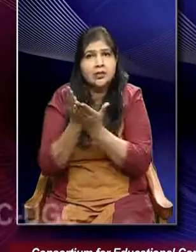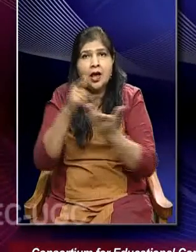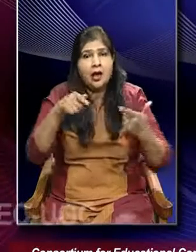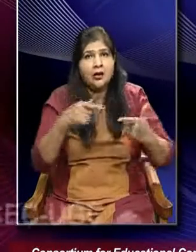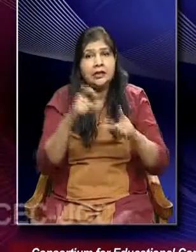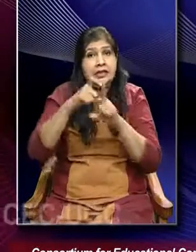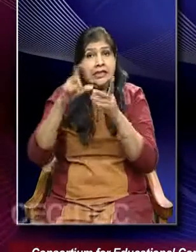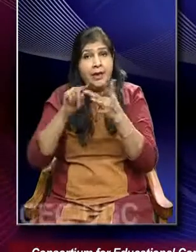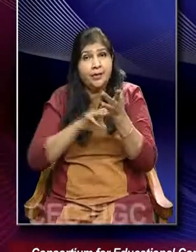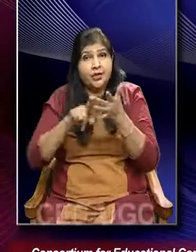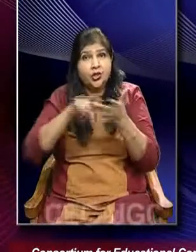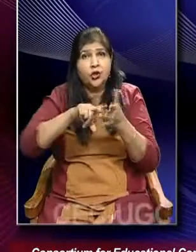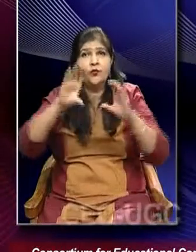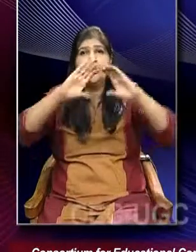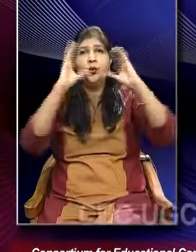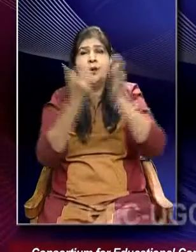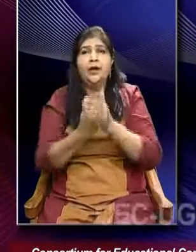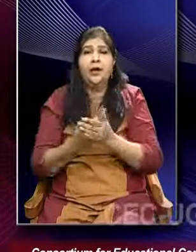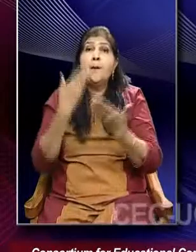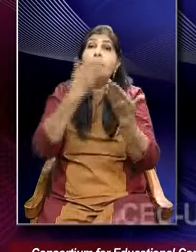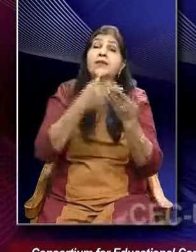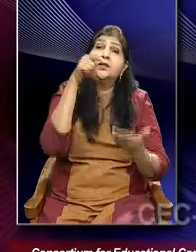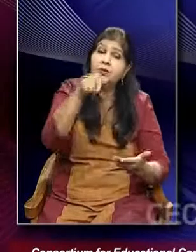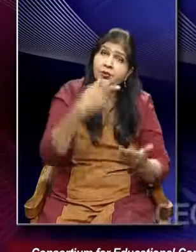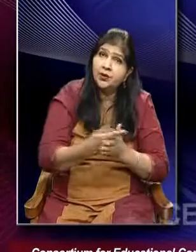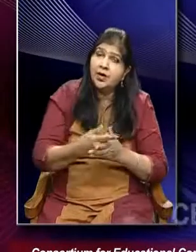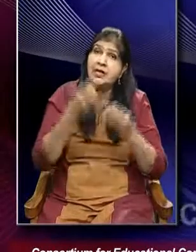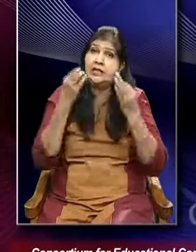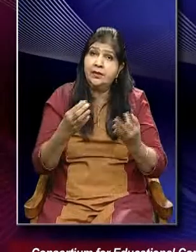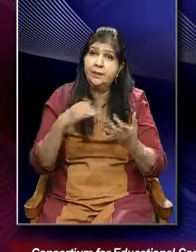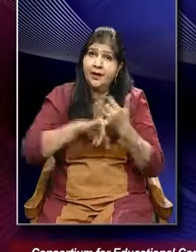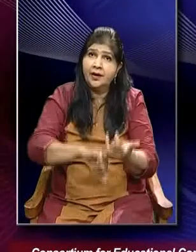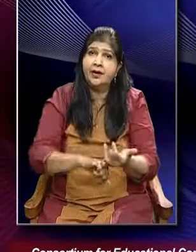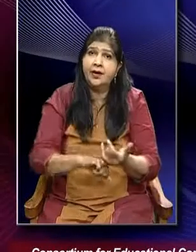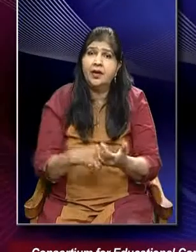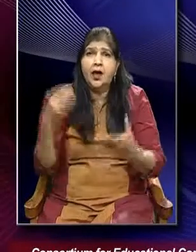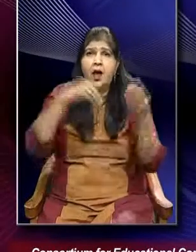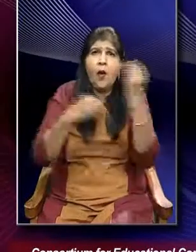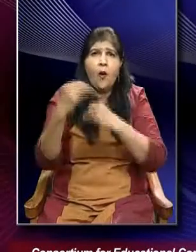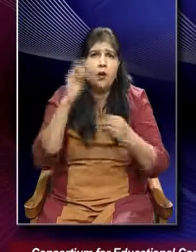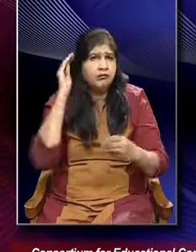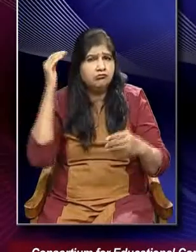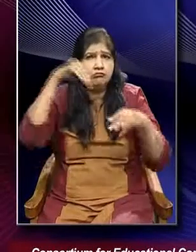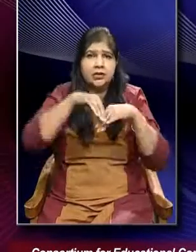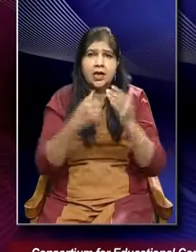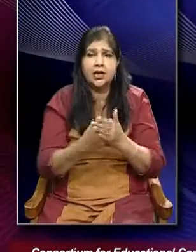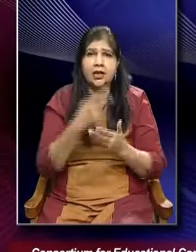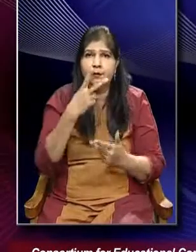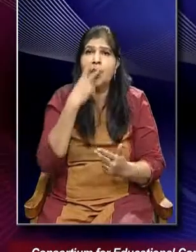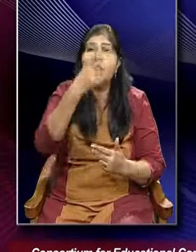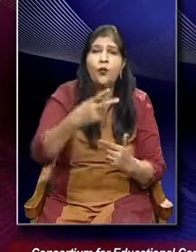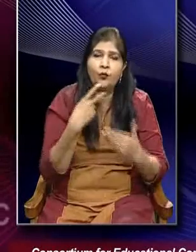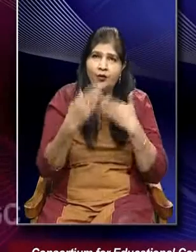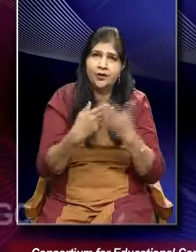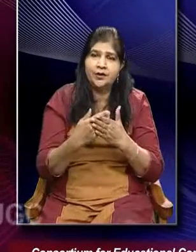of globalization presented to you significant inputs and insights. We look forward